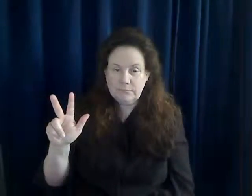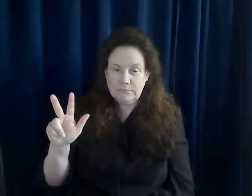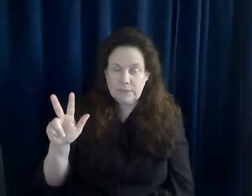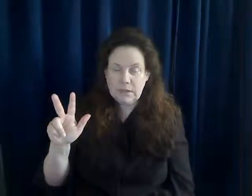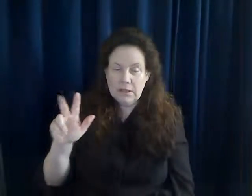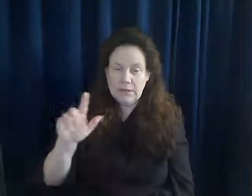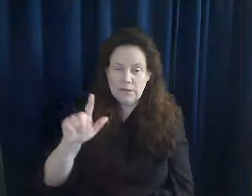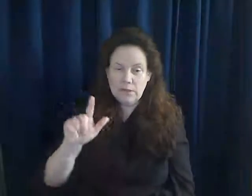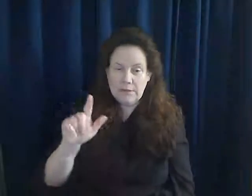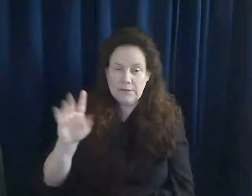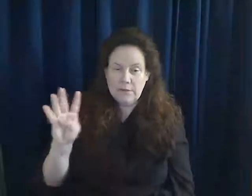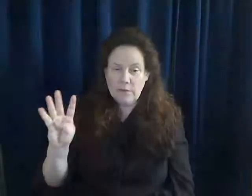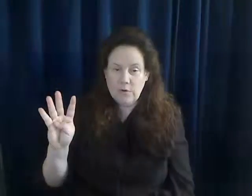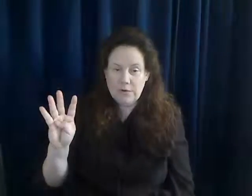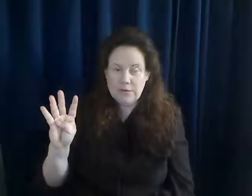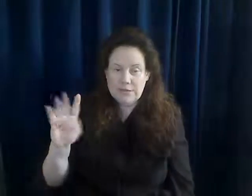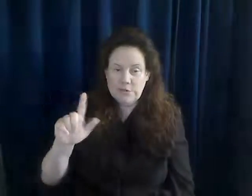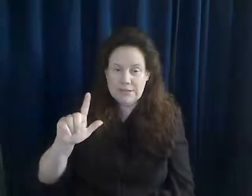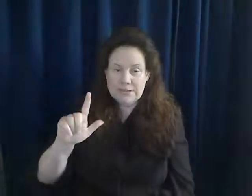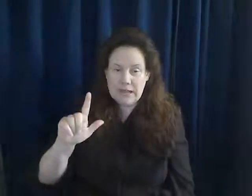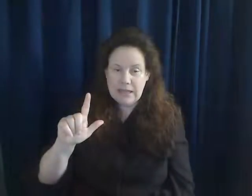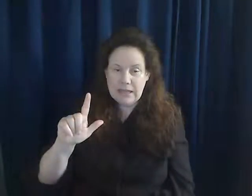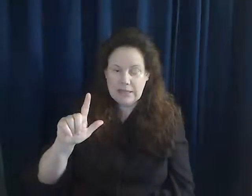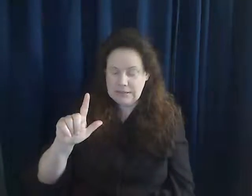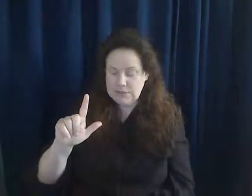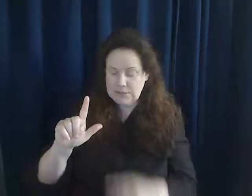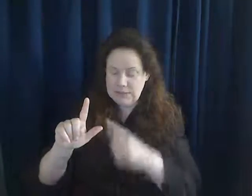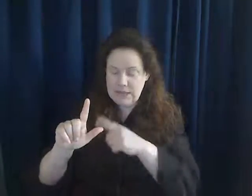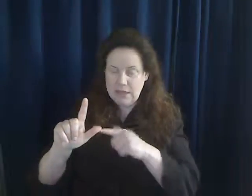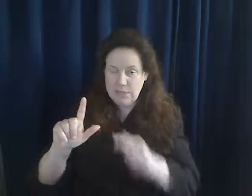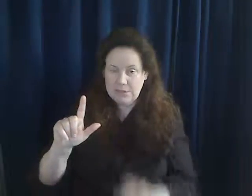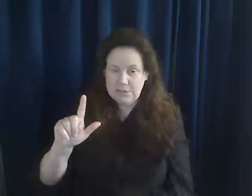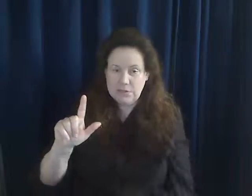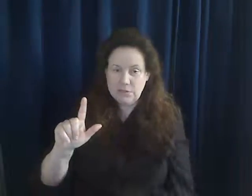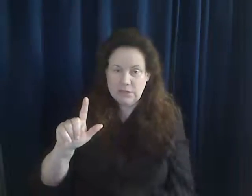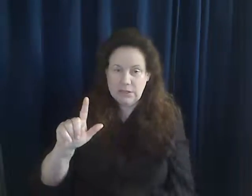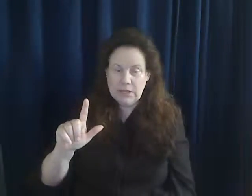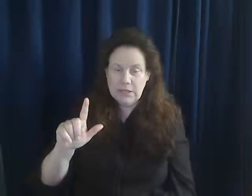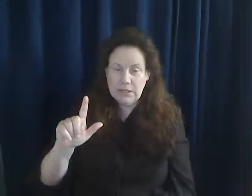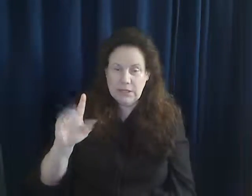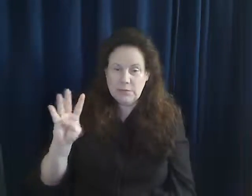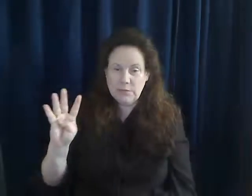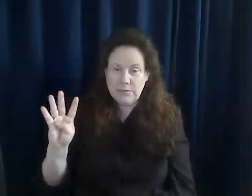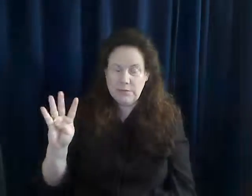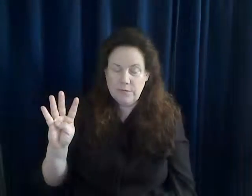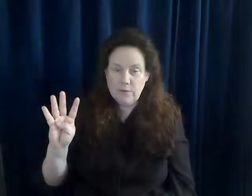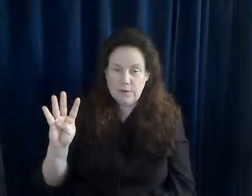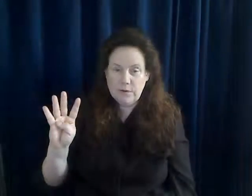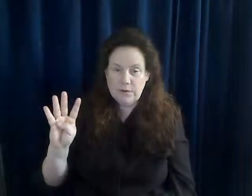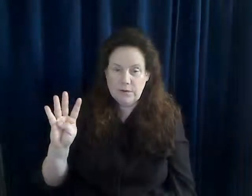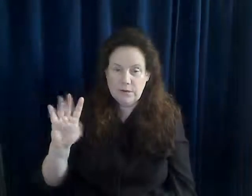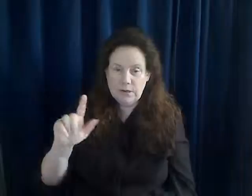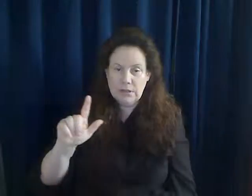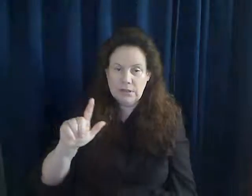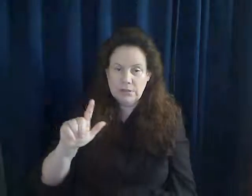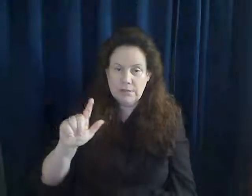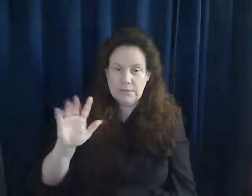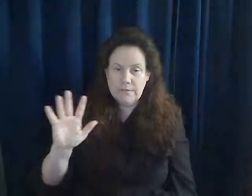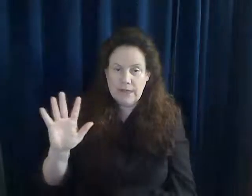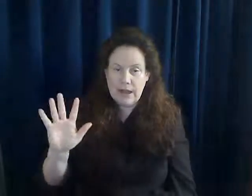24. So it's just the L representing the 20. 24, 25.